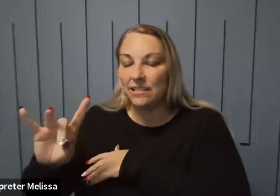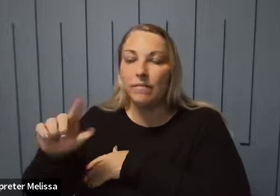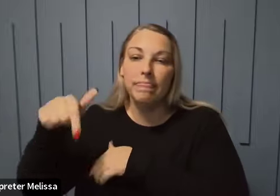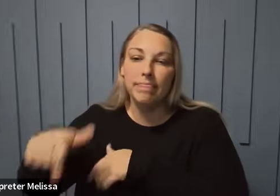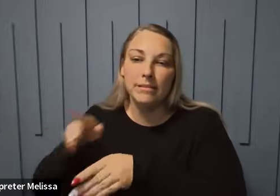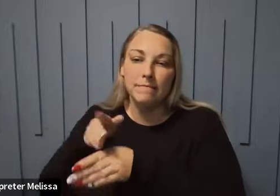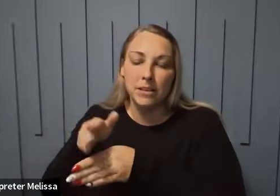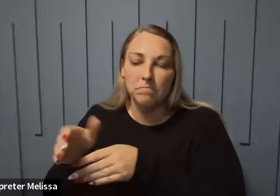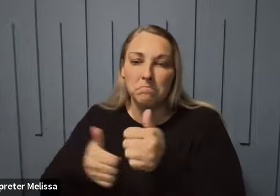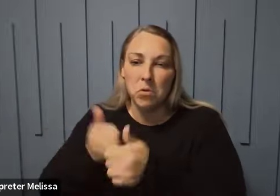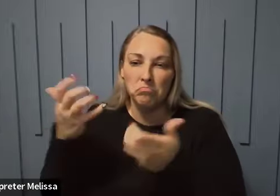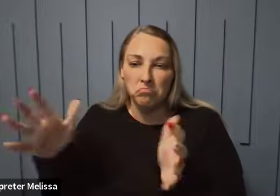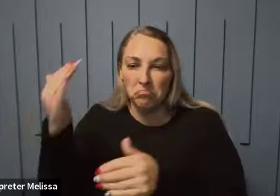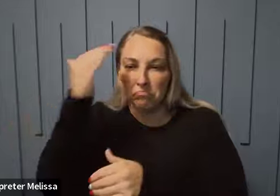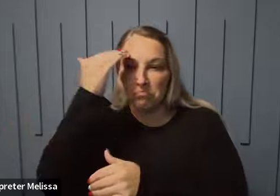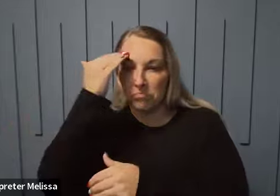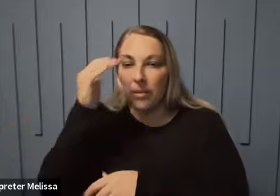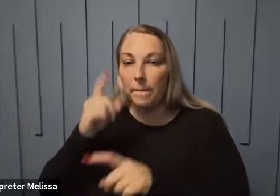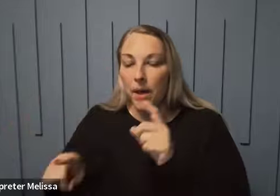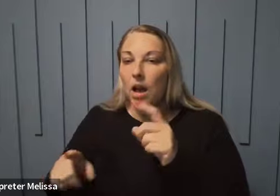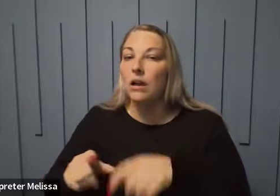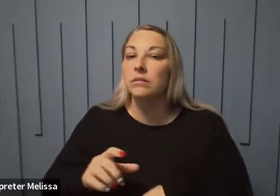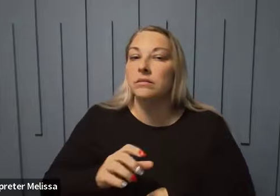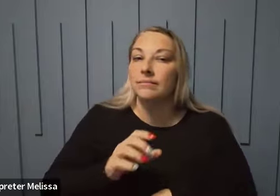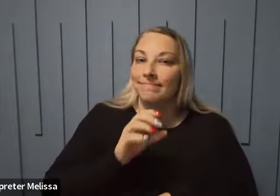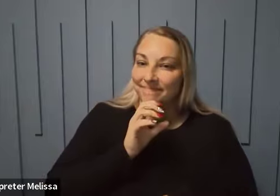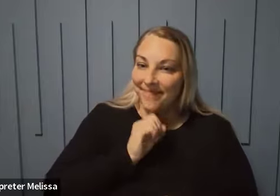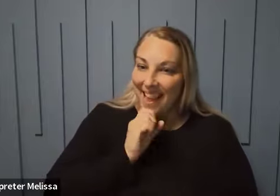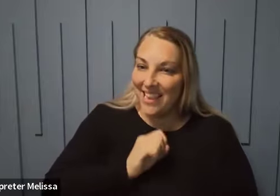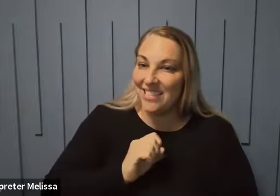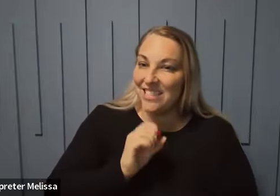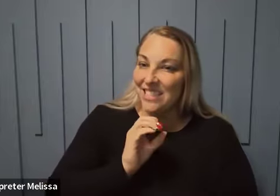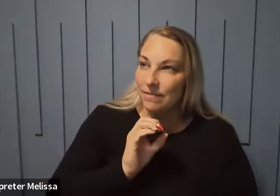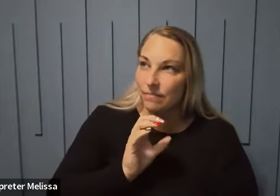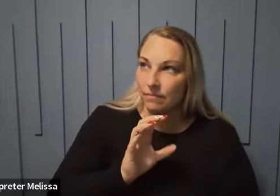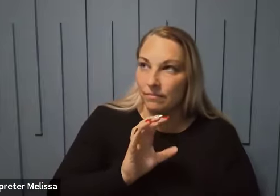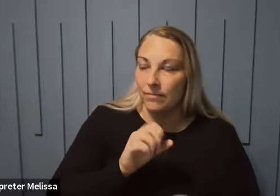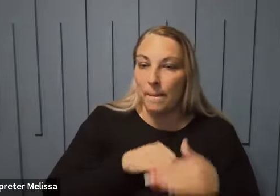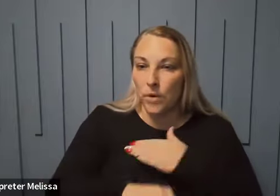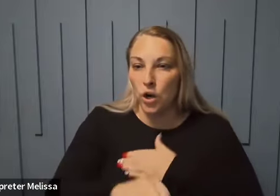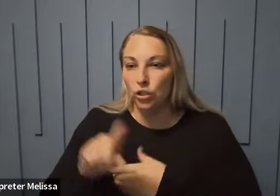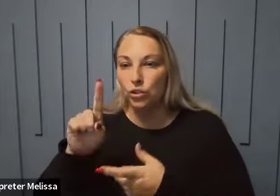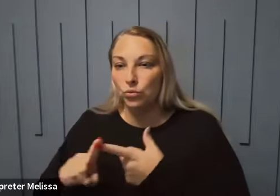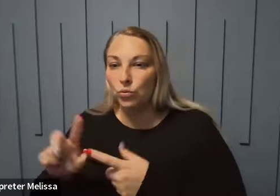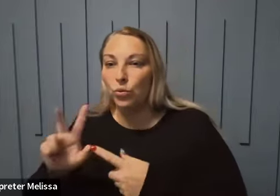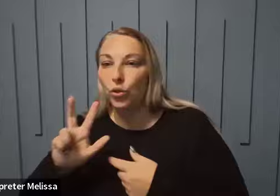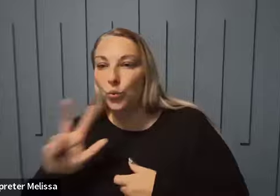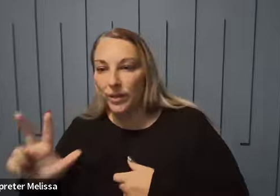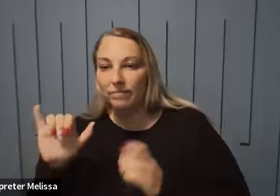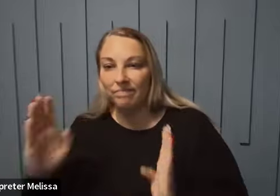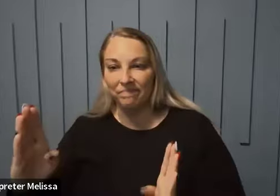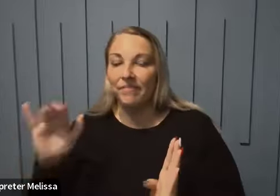think through about age 8, but we really know 0 to 3 are the most crucial years for language development. Language is intended